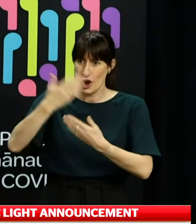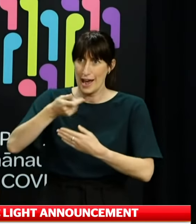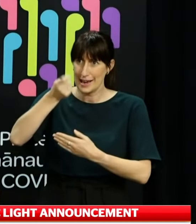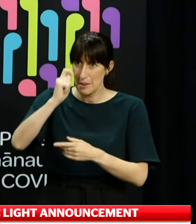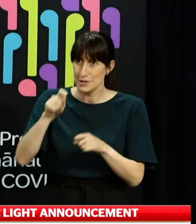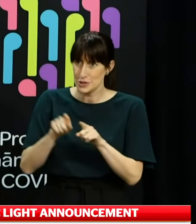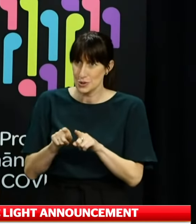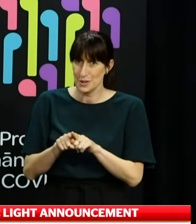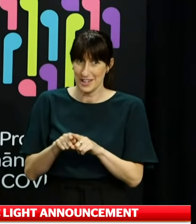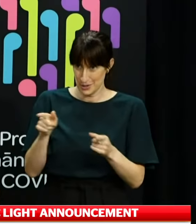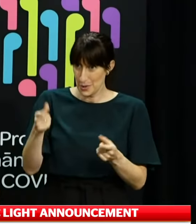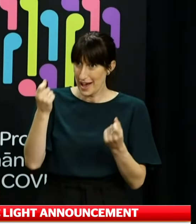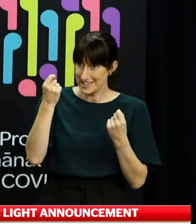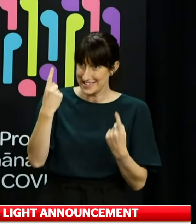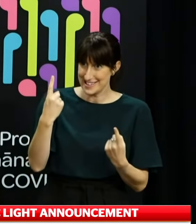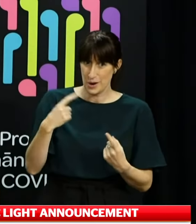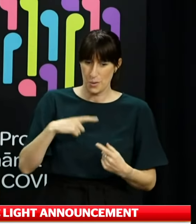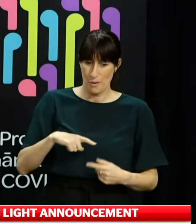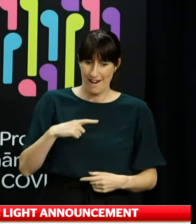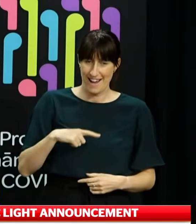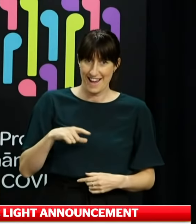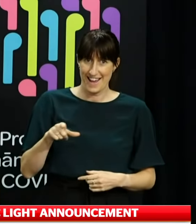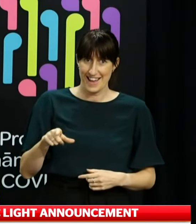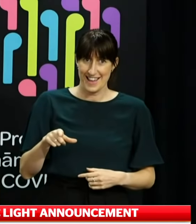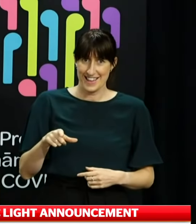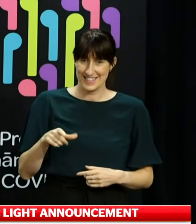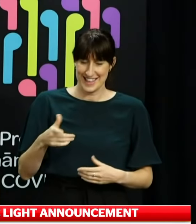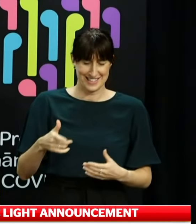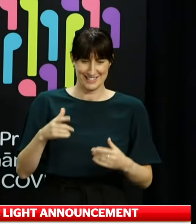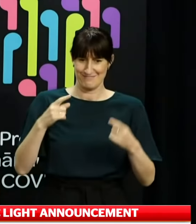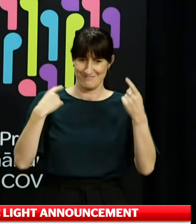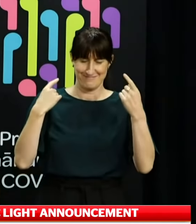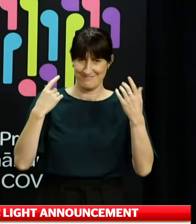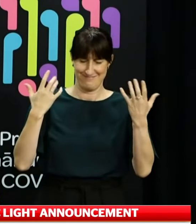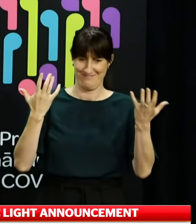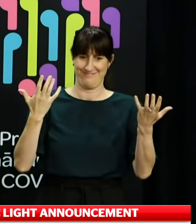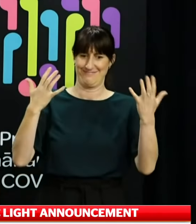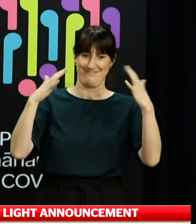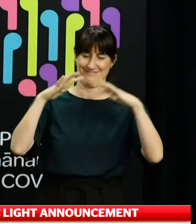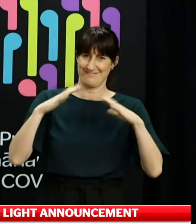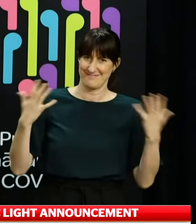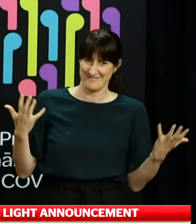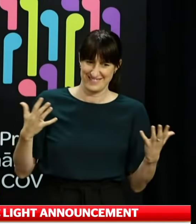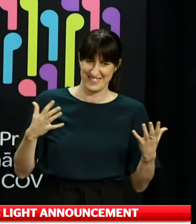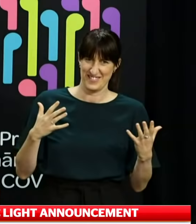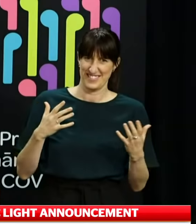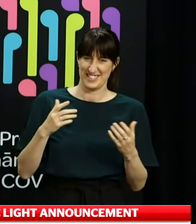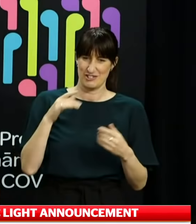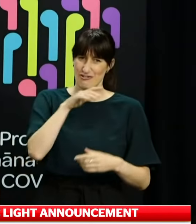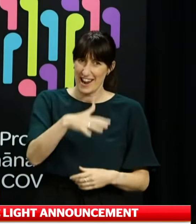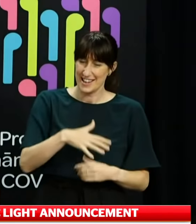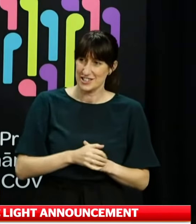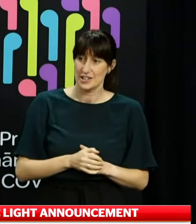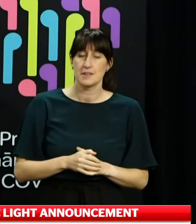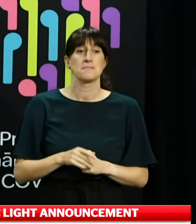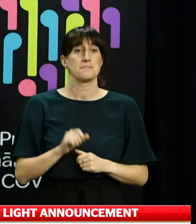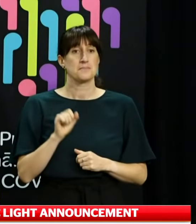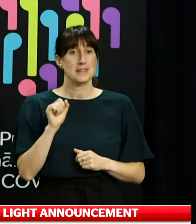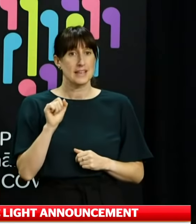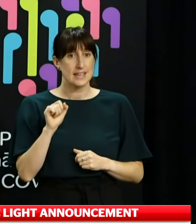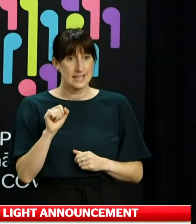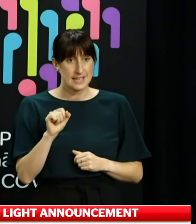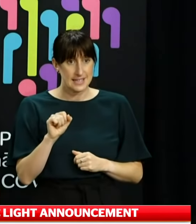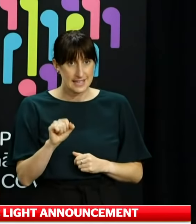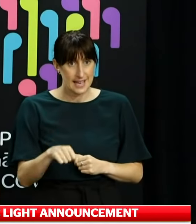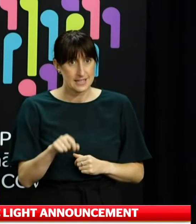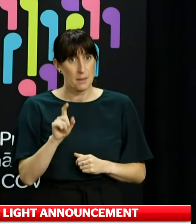Do you understand? Do you understand why that... Yes, I do. Like a massive discrepancy. But I don't know that we would receive a lot of compliance if we